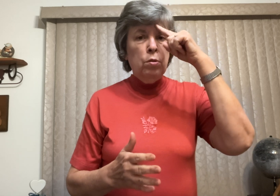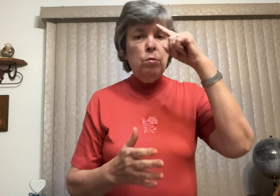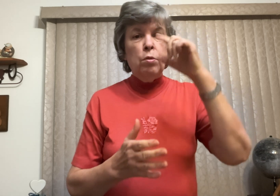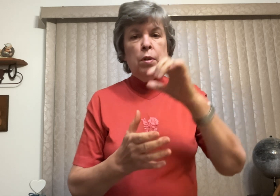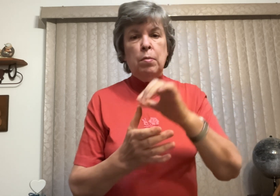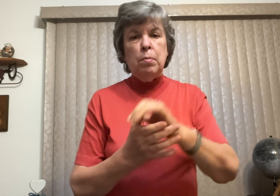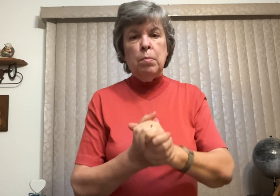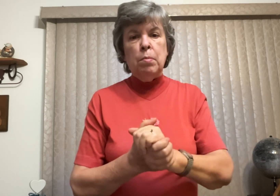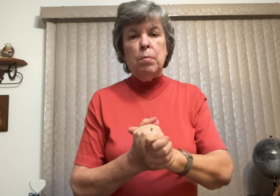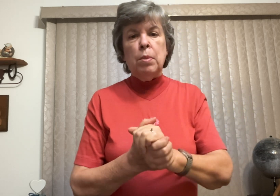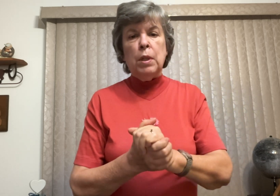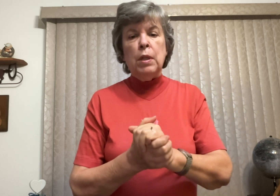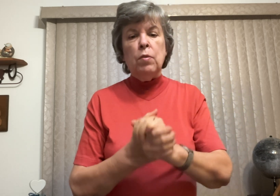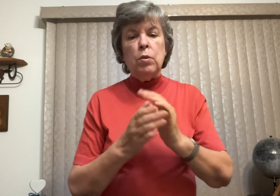do believers